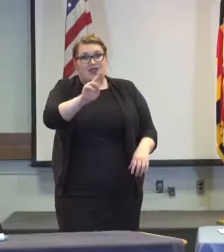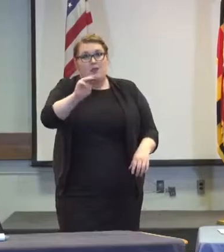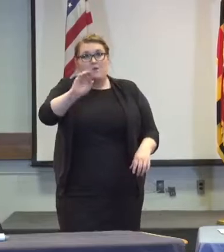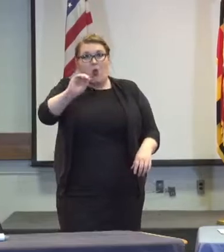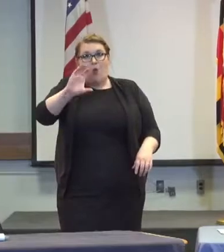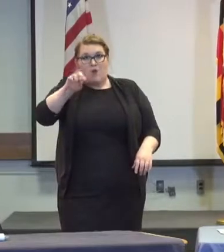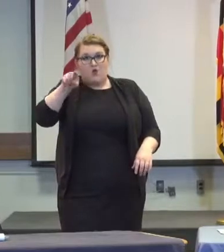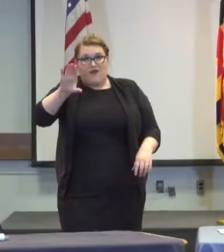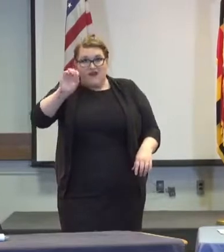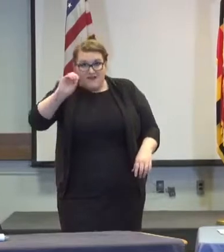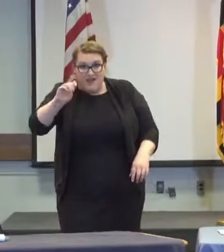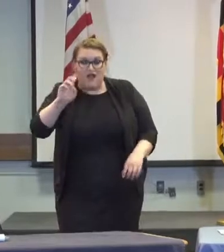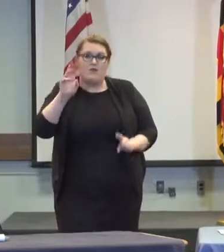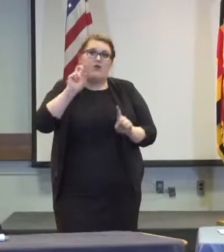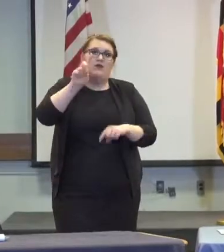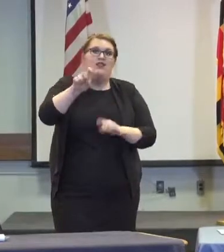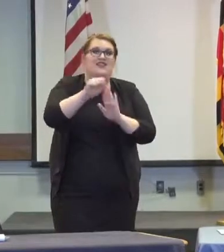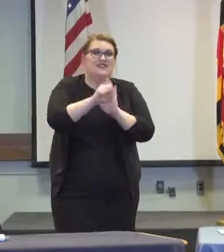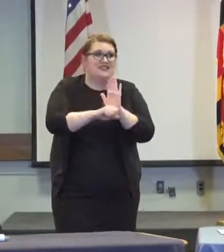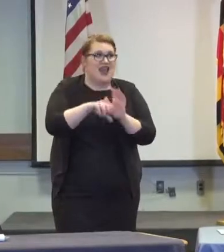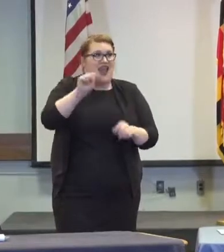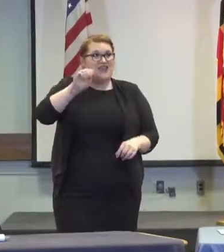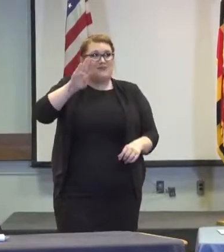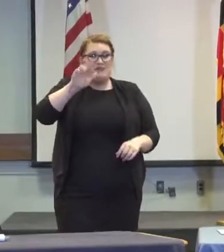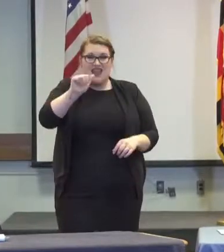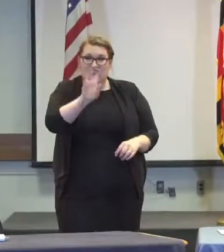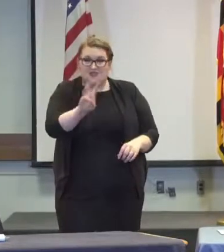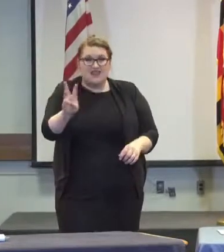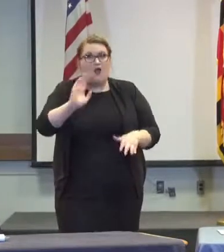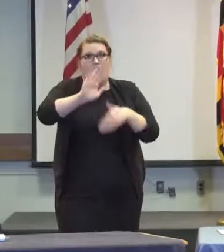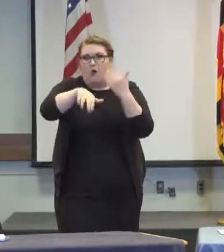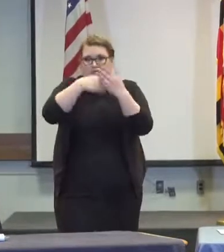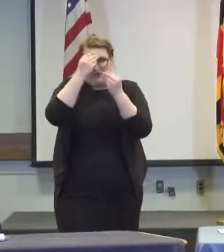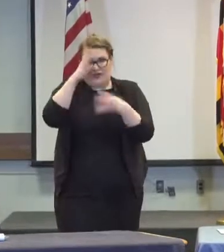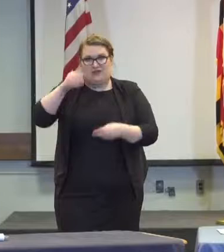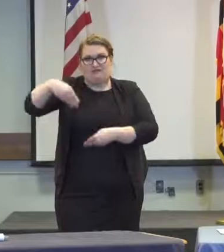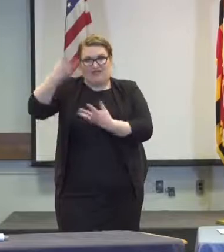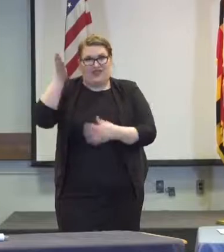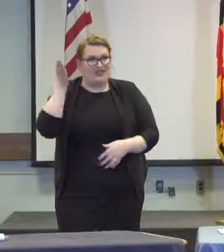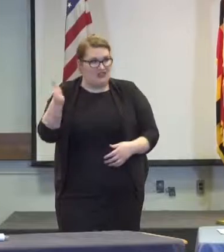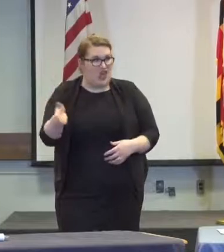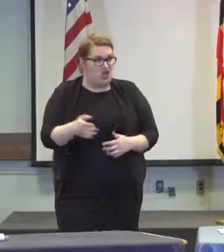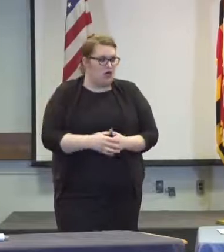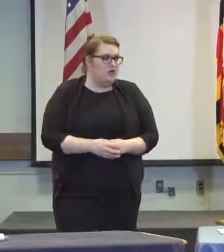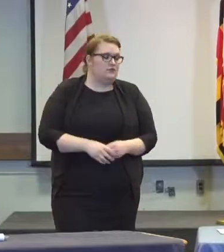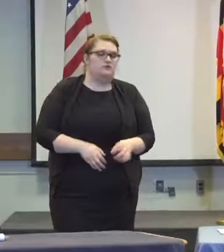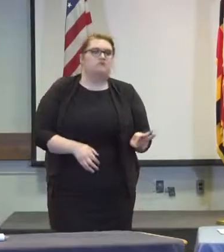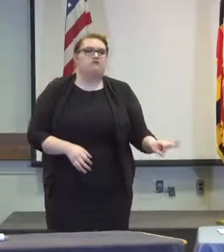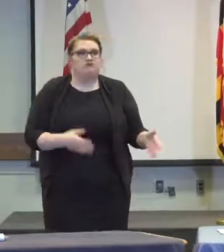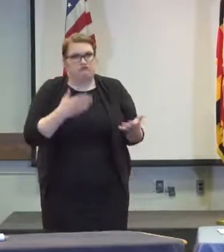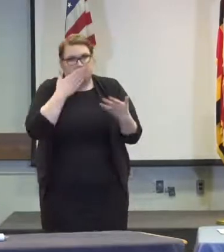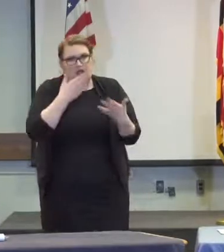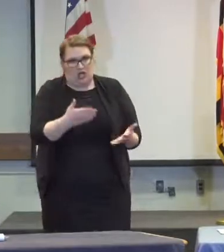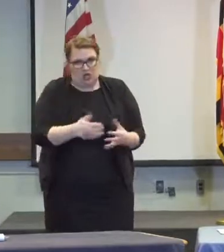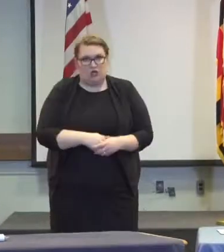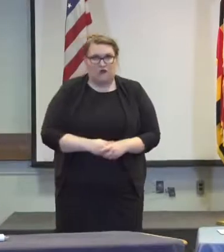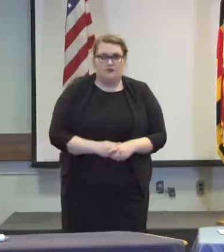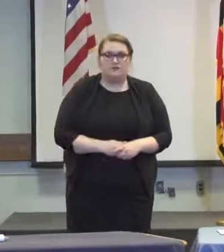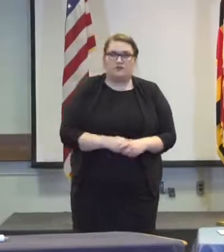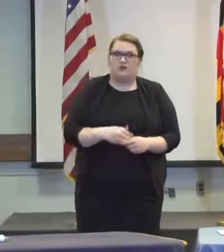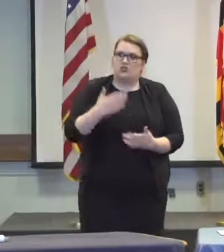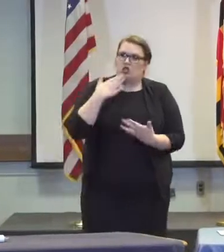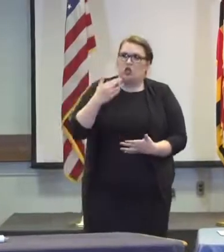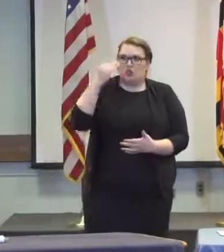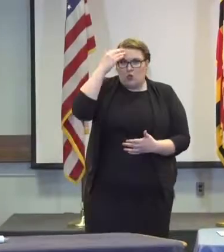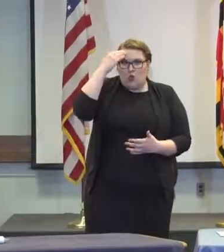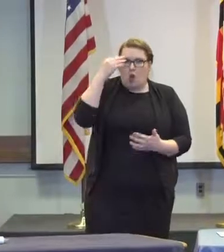thinkmoco.com or go to the state SBA site. All this information's there. Great, thank you. And it's good to know that there's